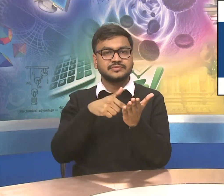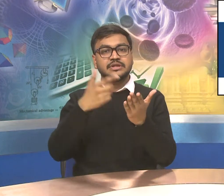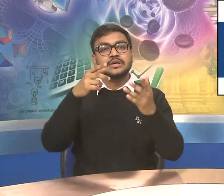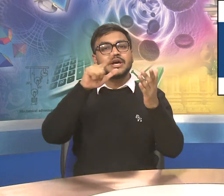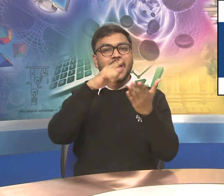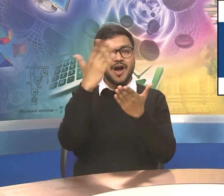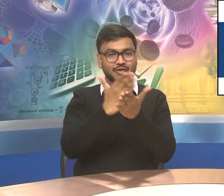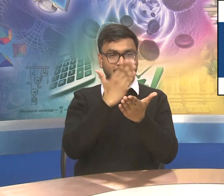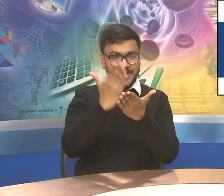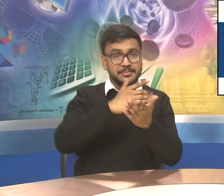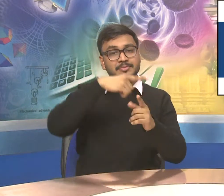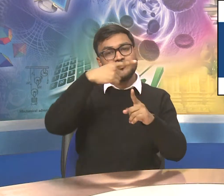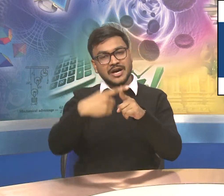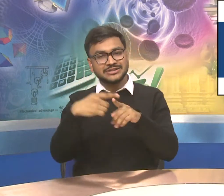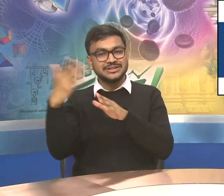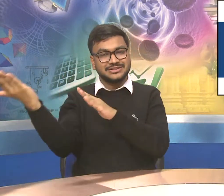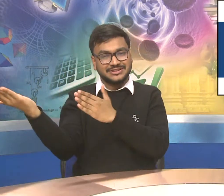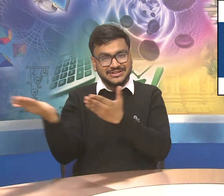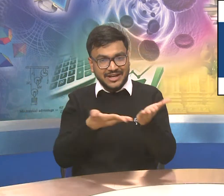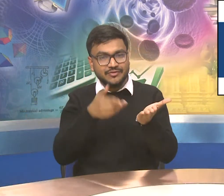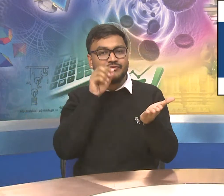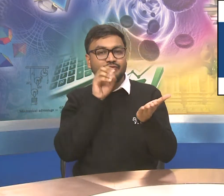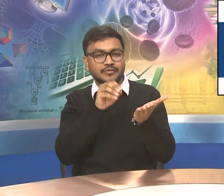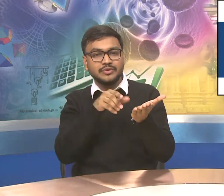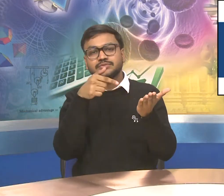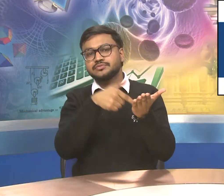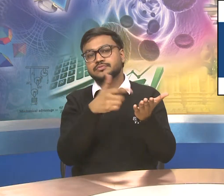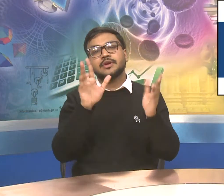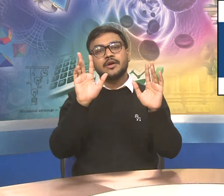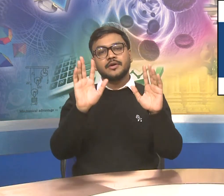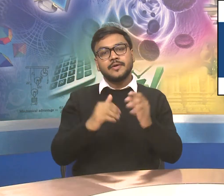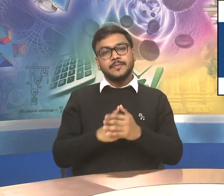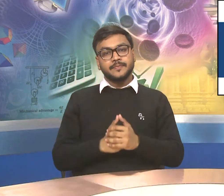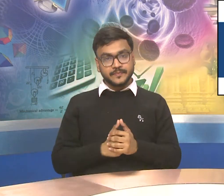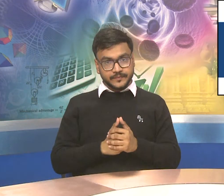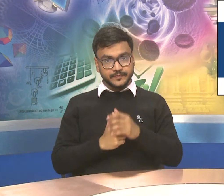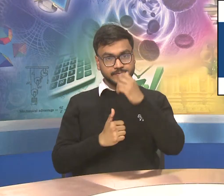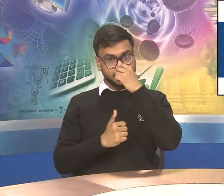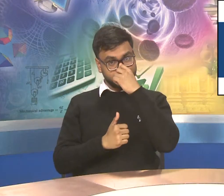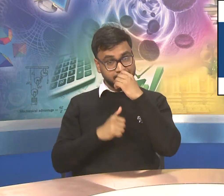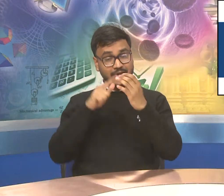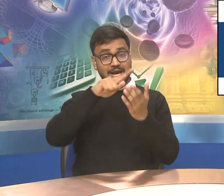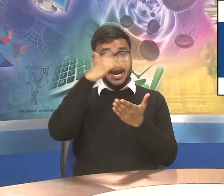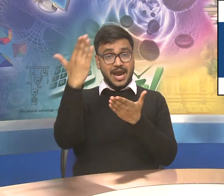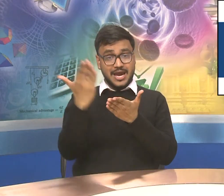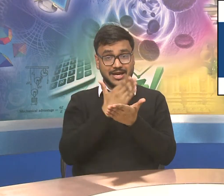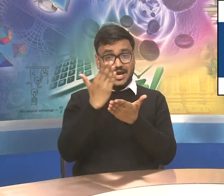Code number 339. Subject: Library and Information